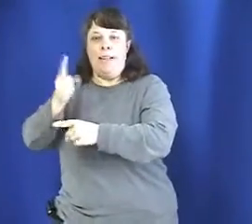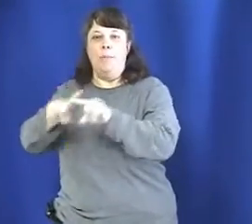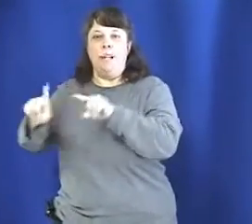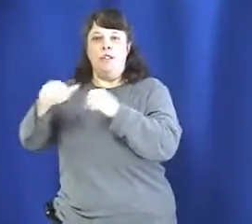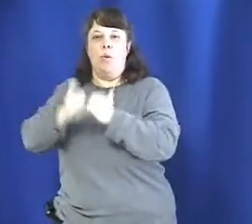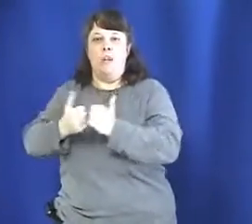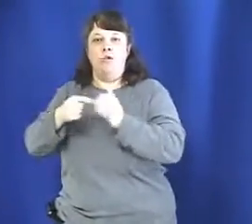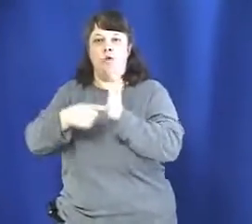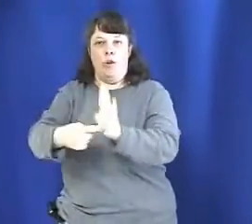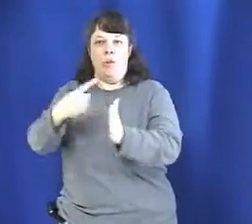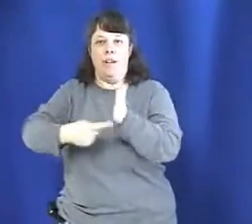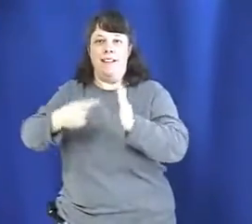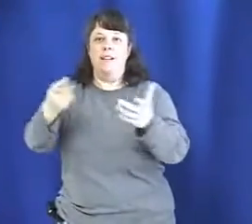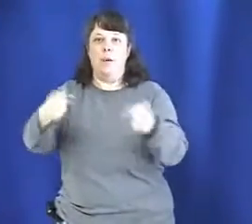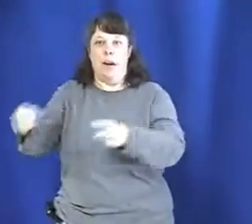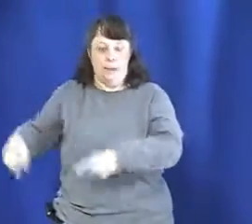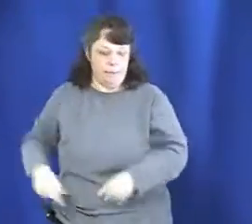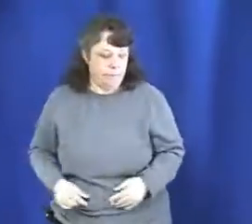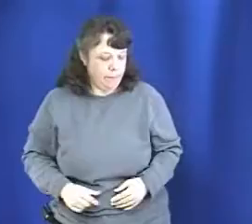correct, but it's a way to show you what's going on.